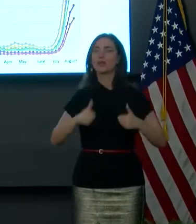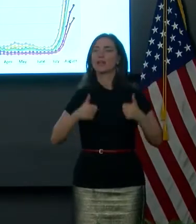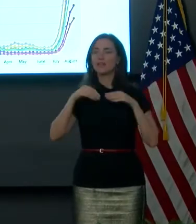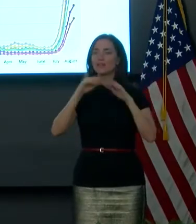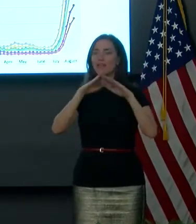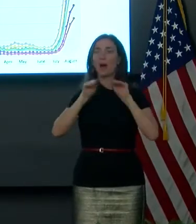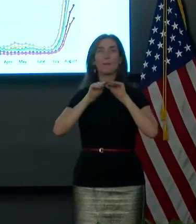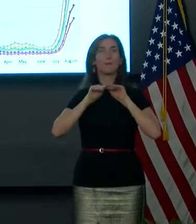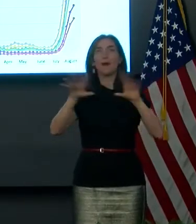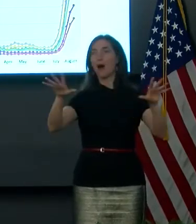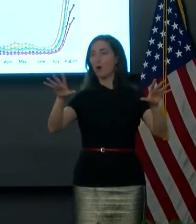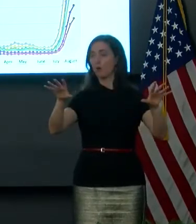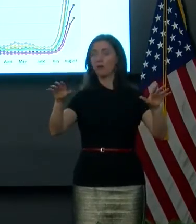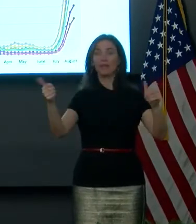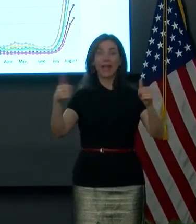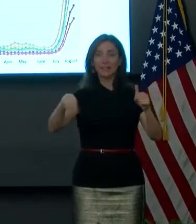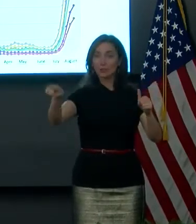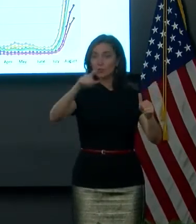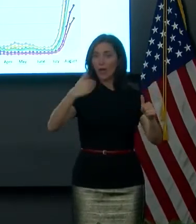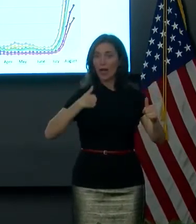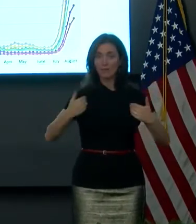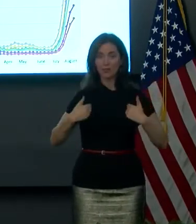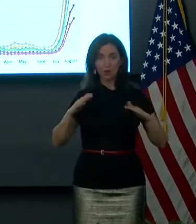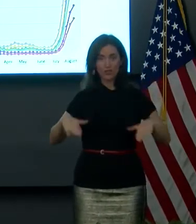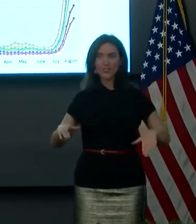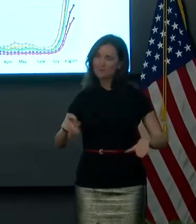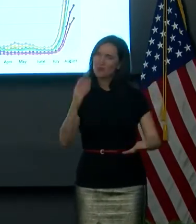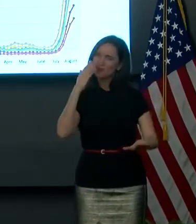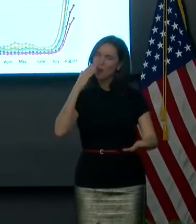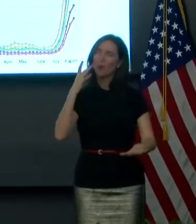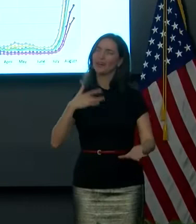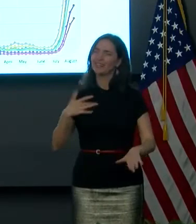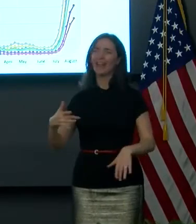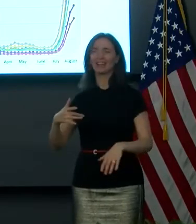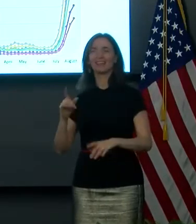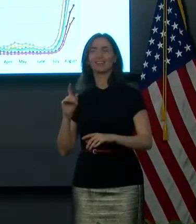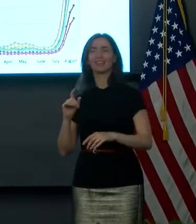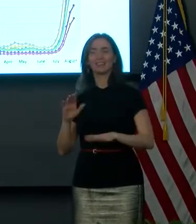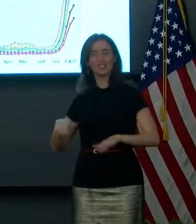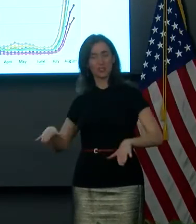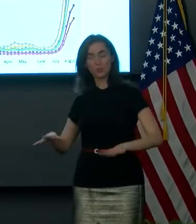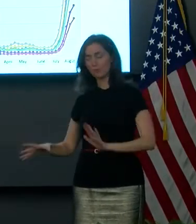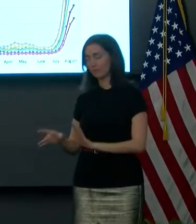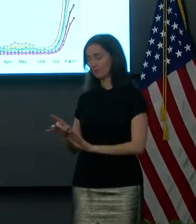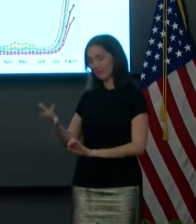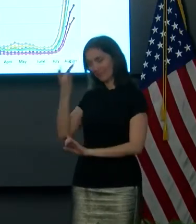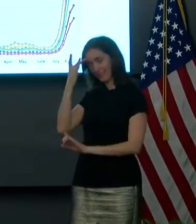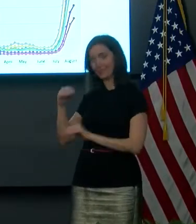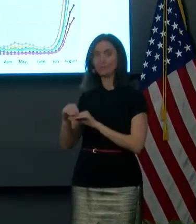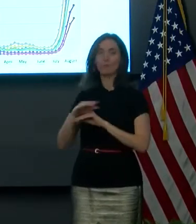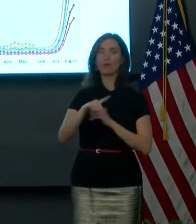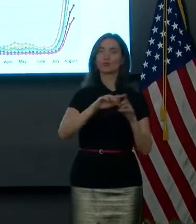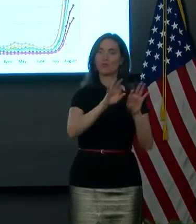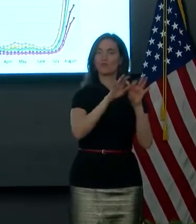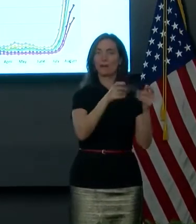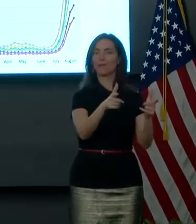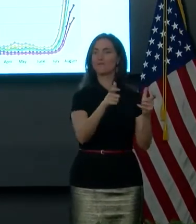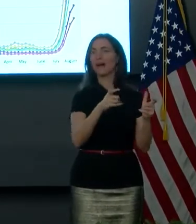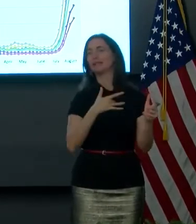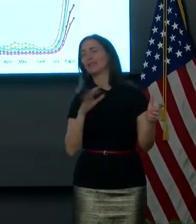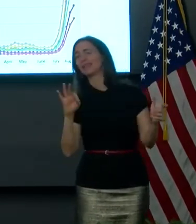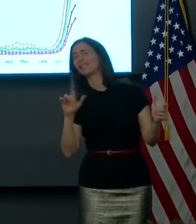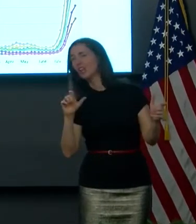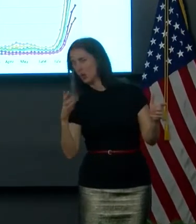sick. And anyone that has young kids knows that, particularly around flu season, that kids can get you sick pretty easily. That's what we're seeing.